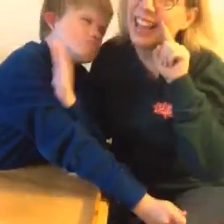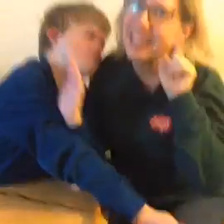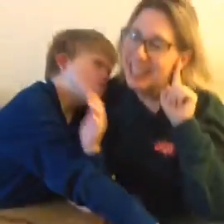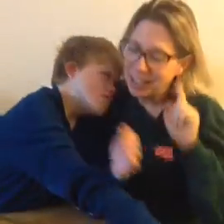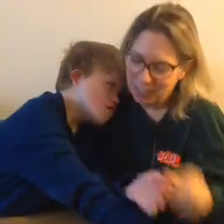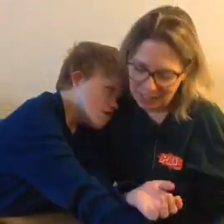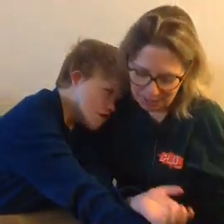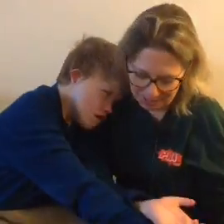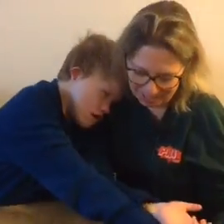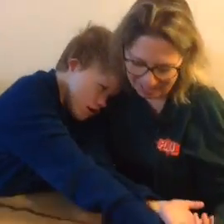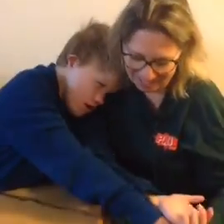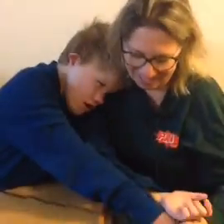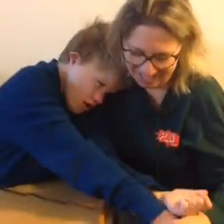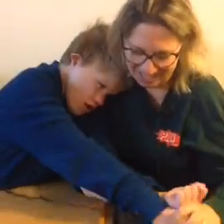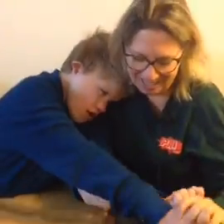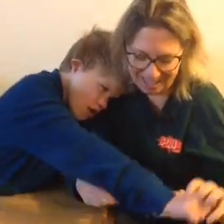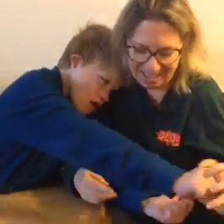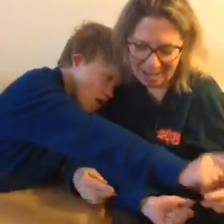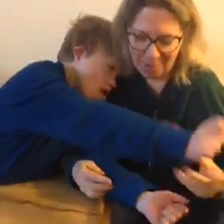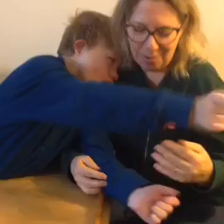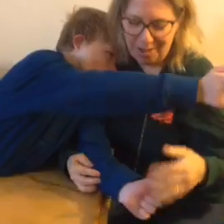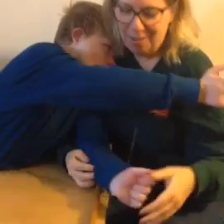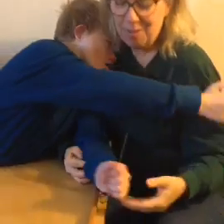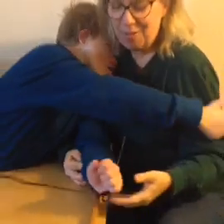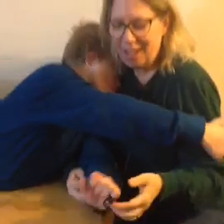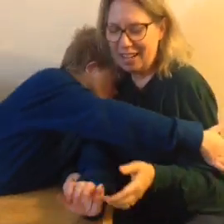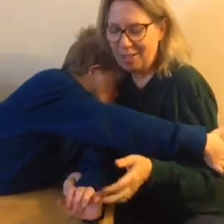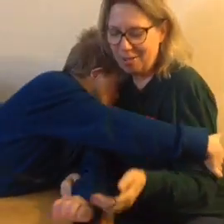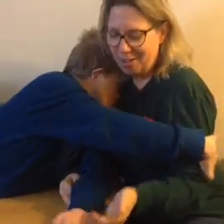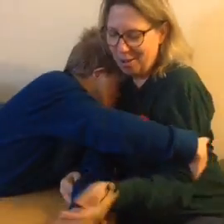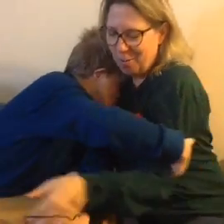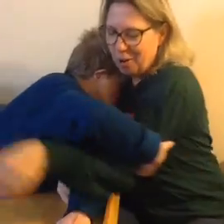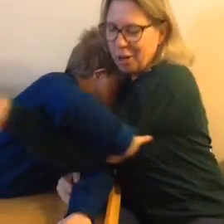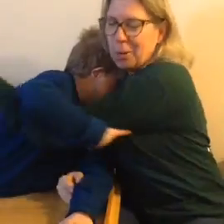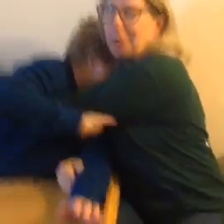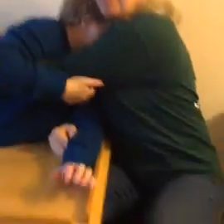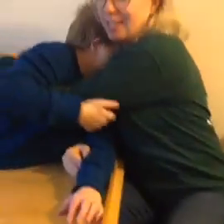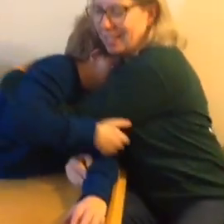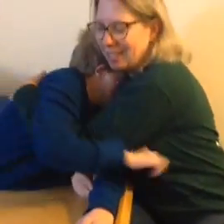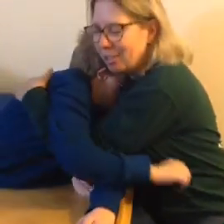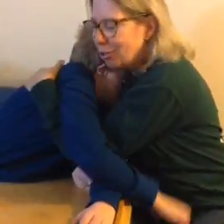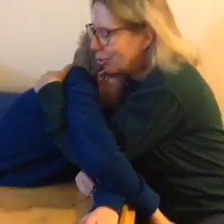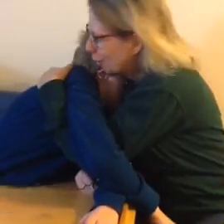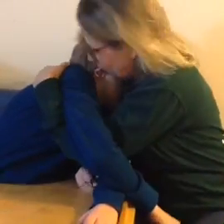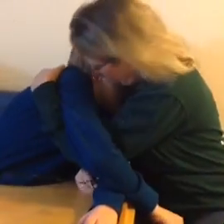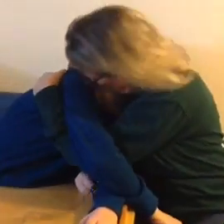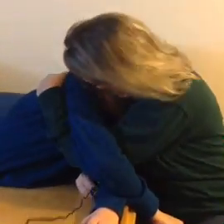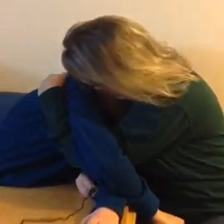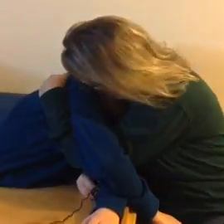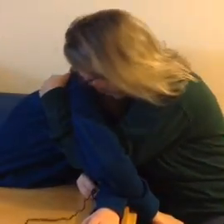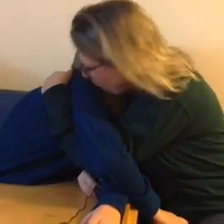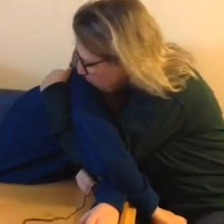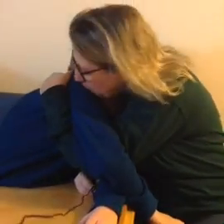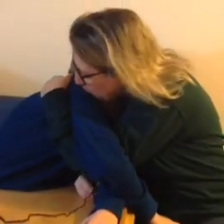and deaf as well. I've been waiting for him to find out where our equipment is. Yes. Here's my honey